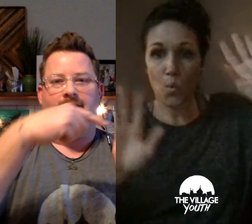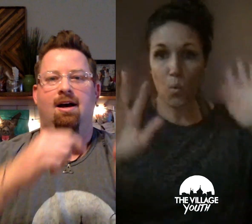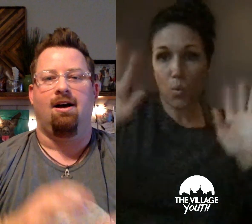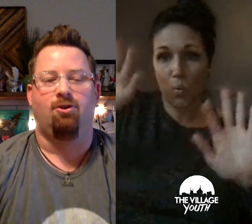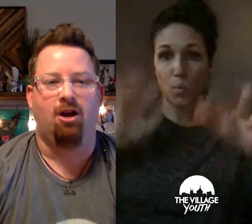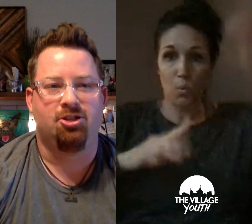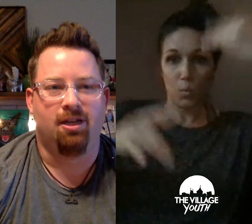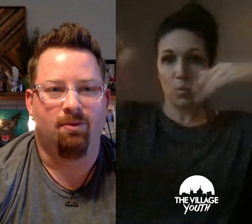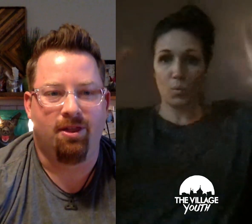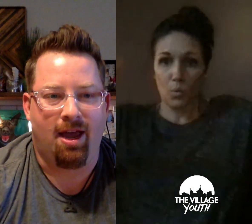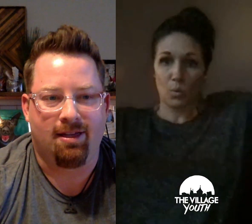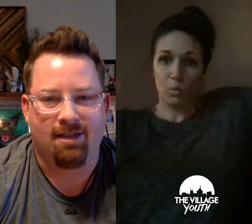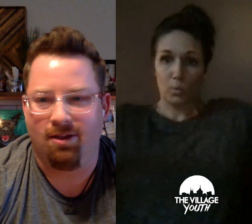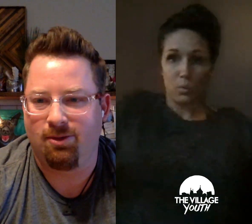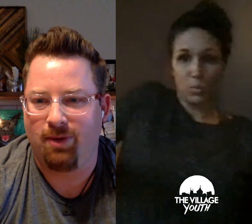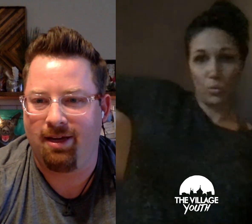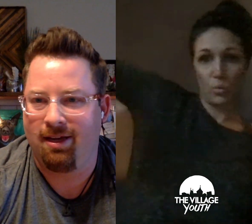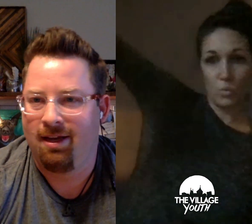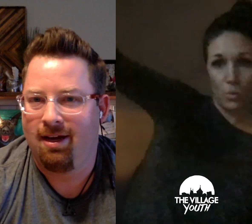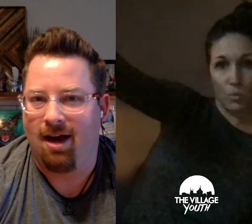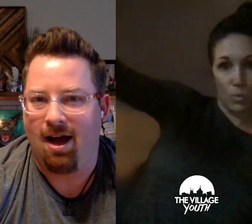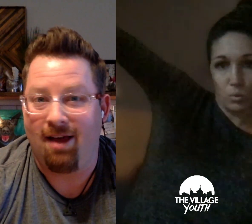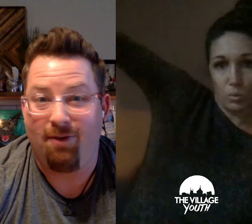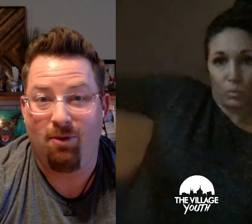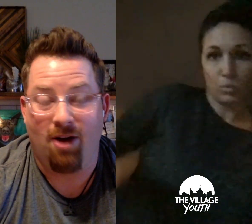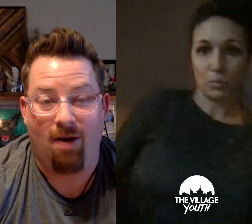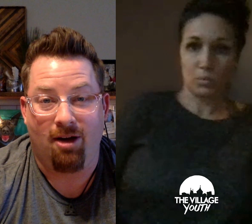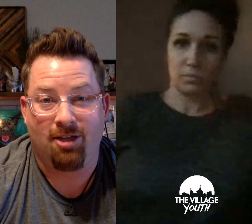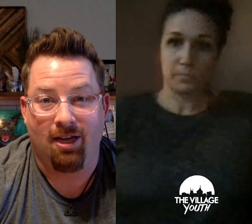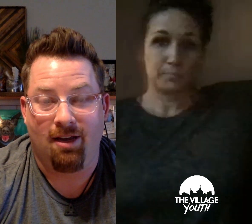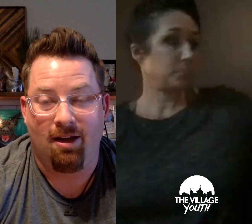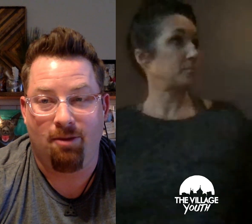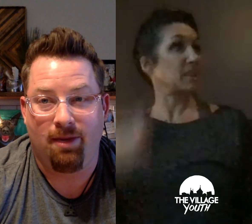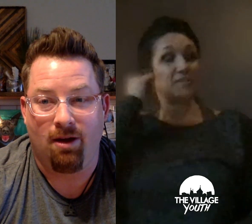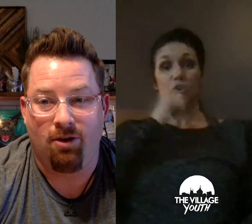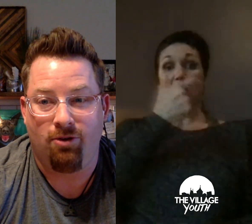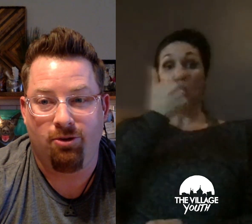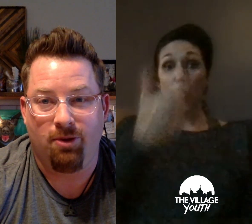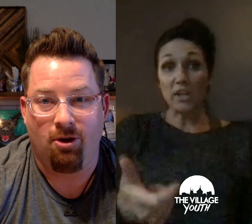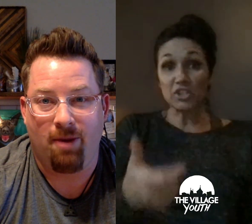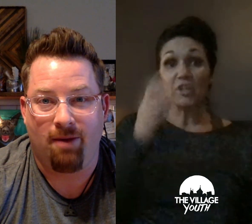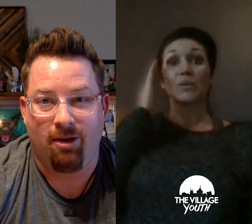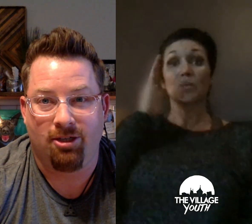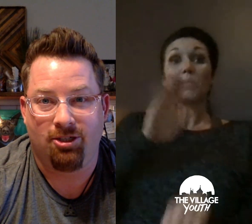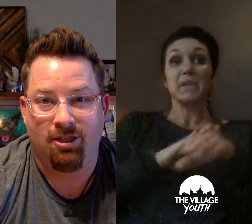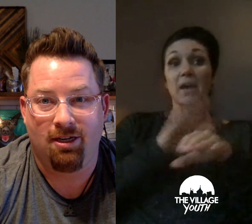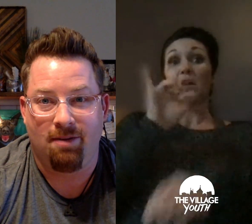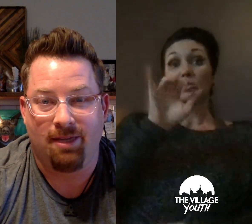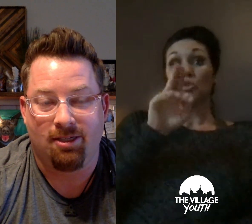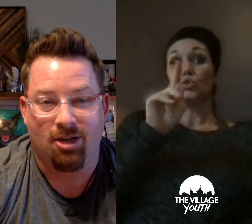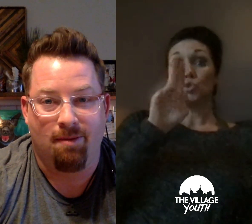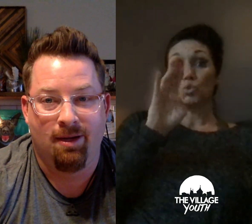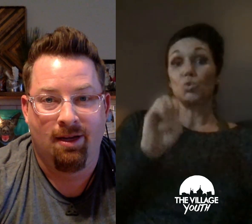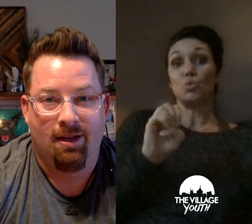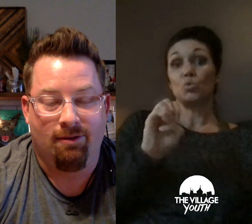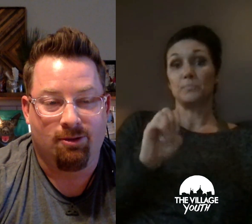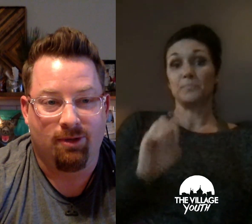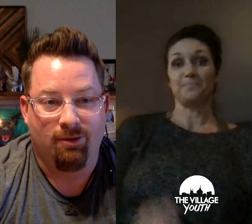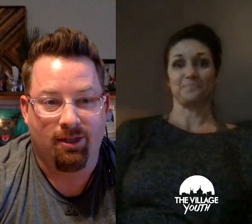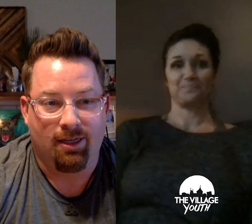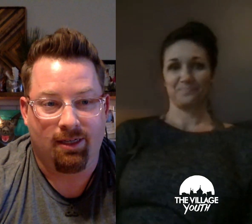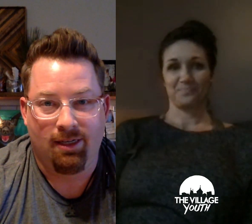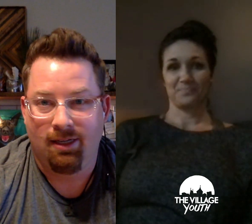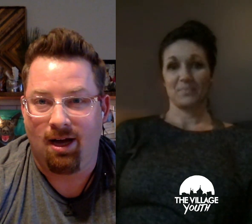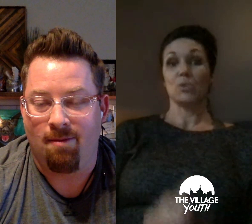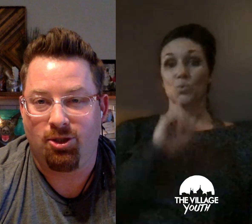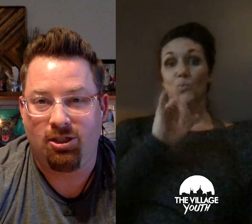Cindy crushed it with ASL this week. If you were not watching it, it'll be on YouTube. You can go back and watch it. She did an amazing job. It was really,